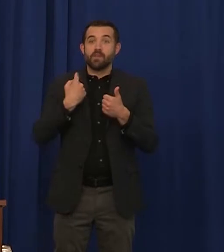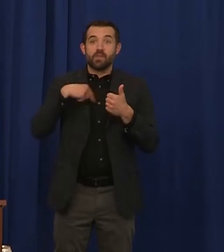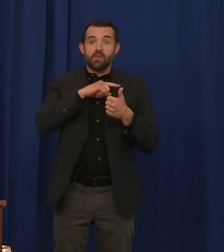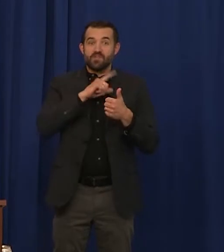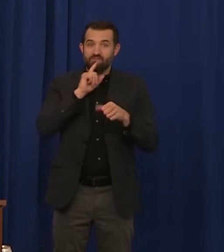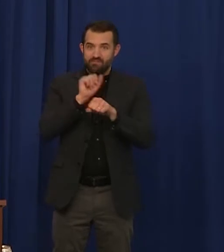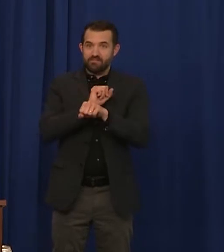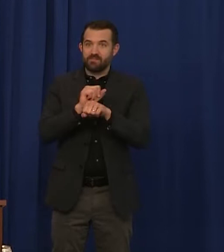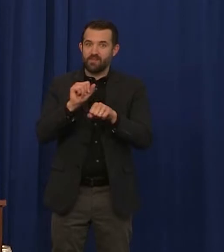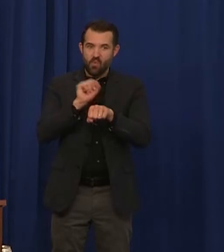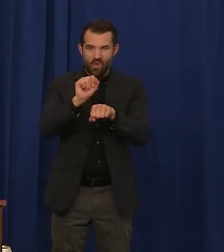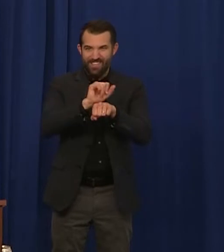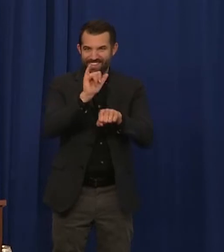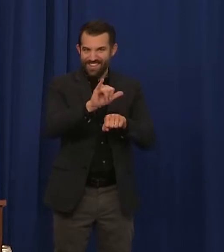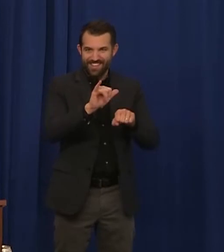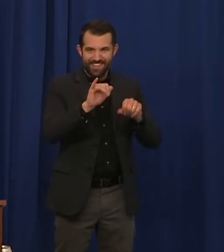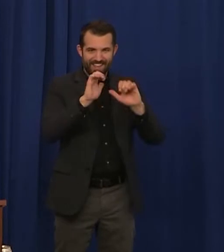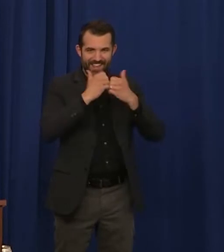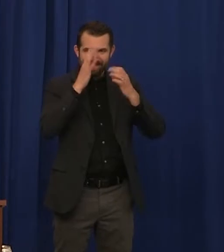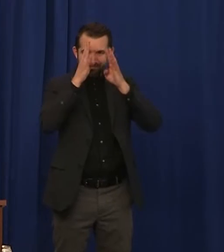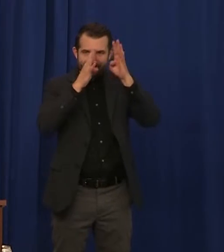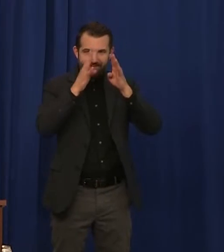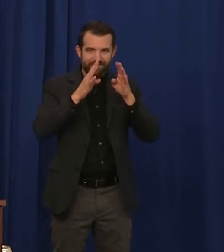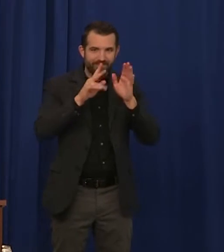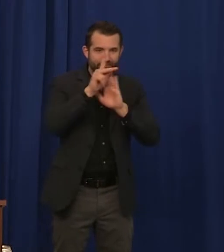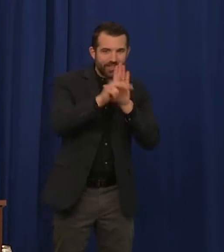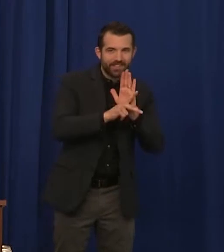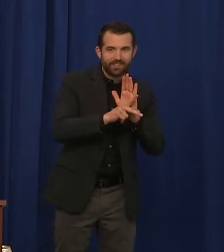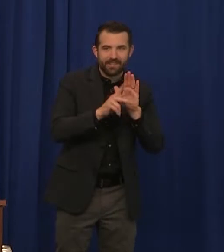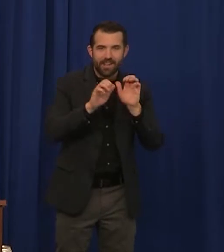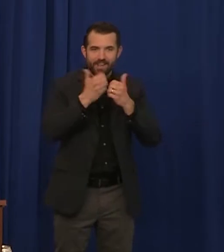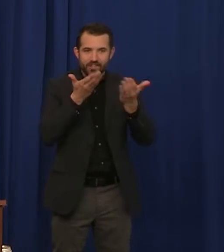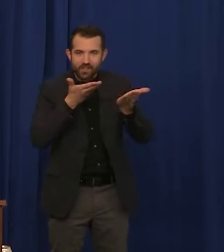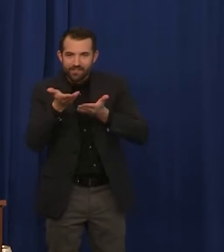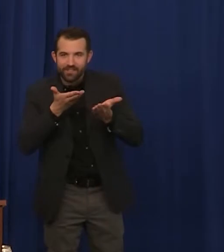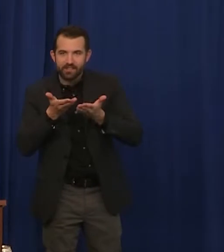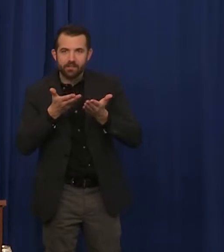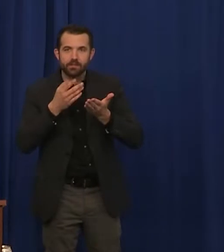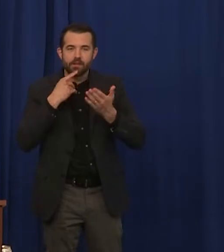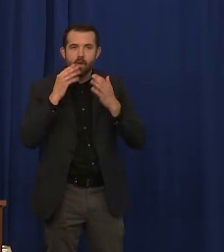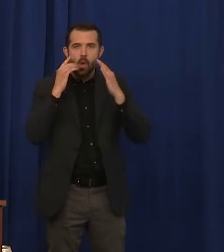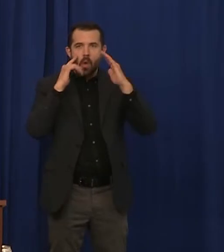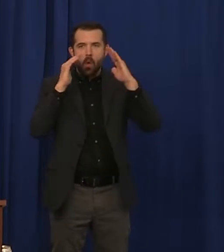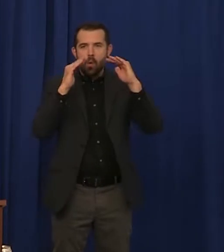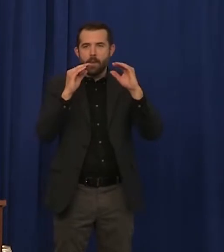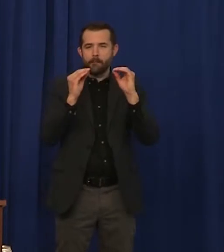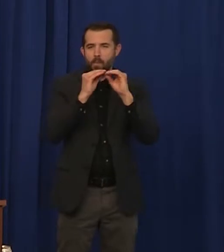additional policies as well as additional services. So I'm hoping to be able to have more to talk about there soon.